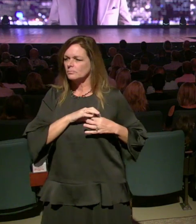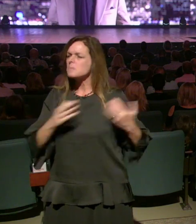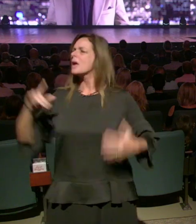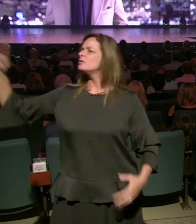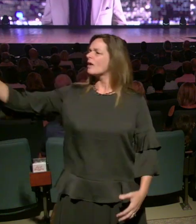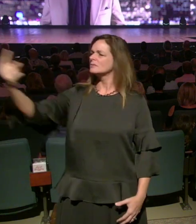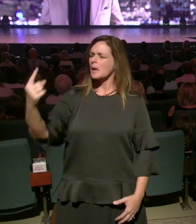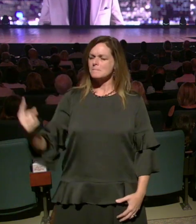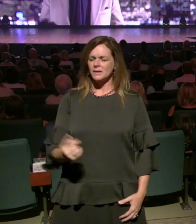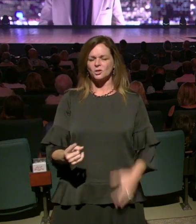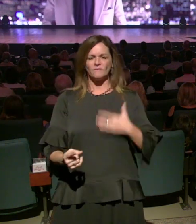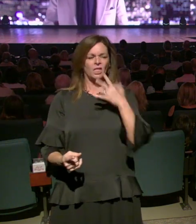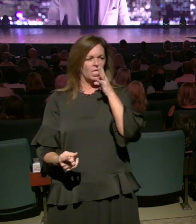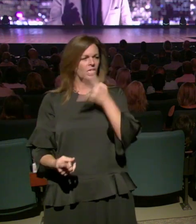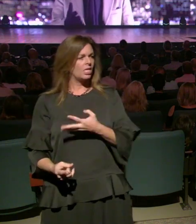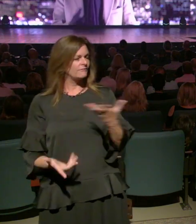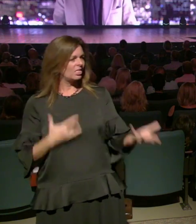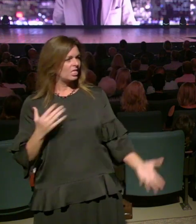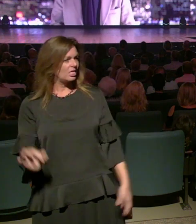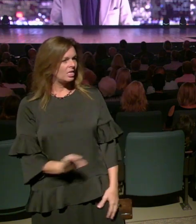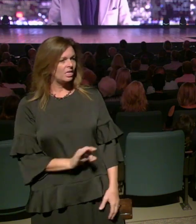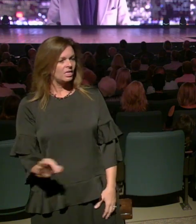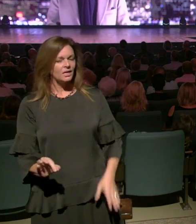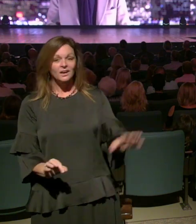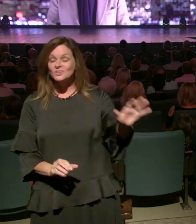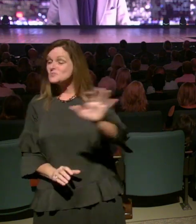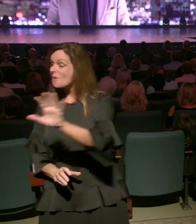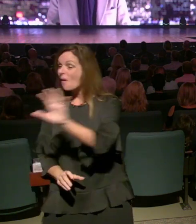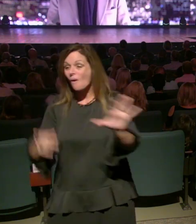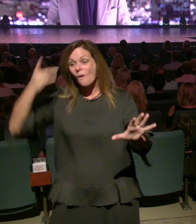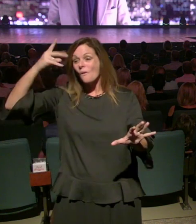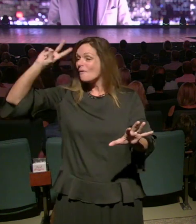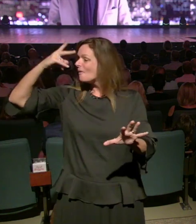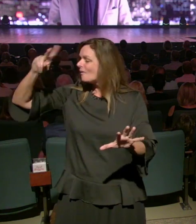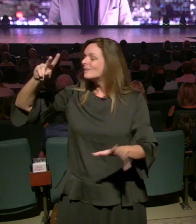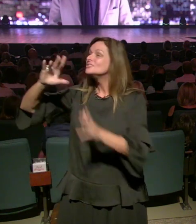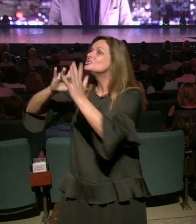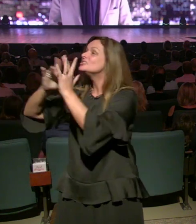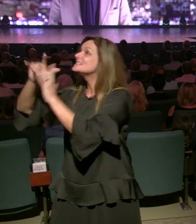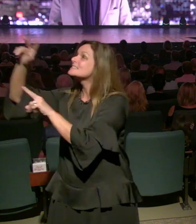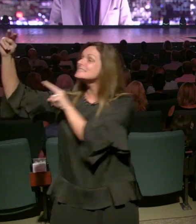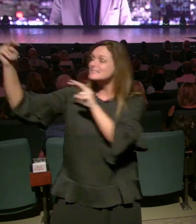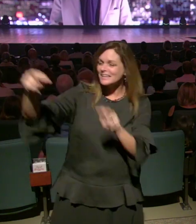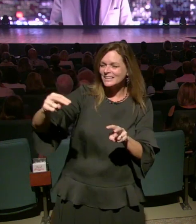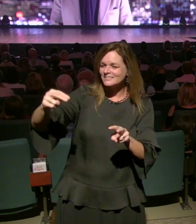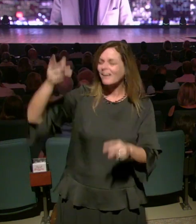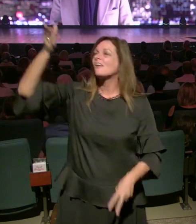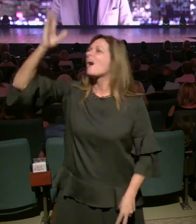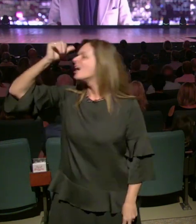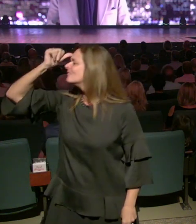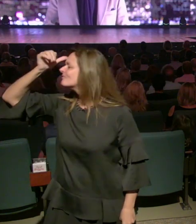You might feel neglected or overlooked, but I want to tell you today that your Heavenly Father, He sees you. You have not escaped His